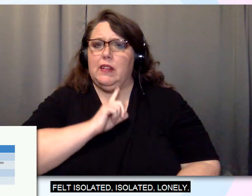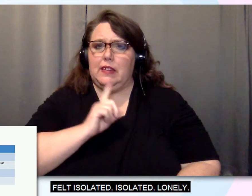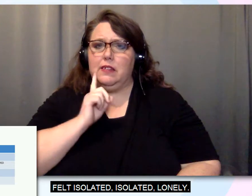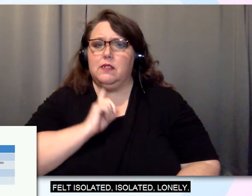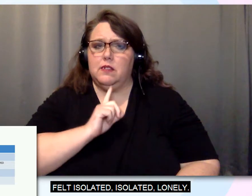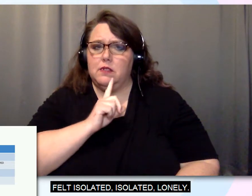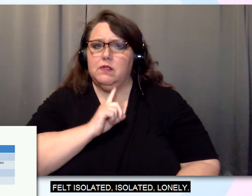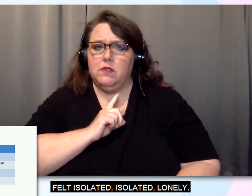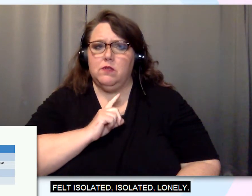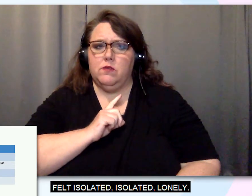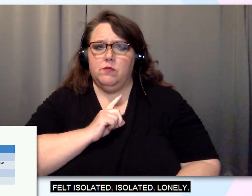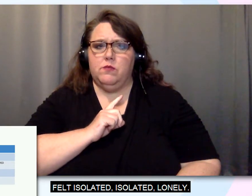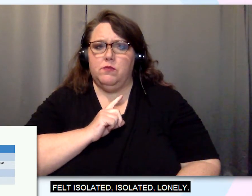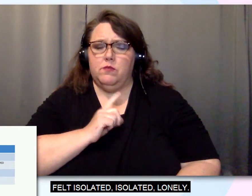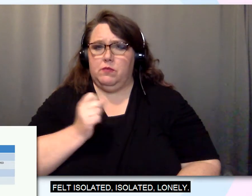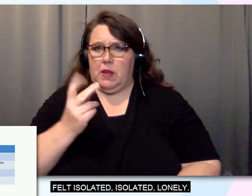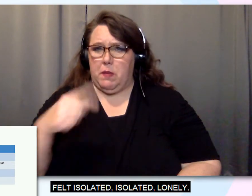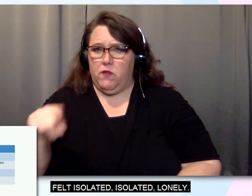Lonely.